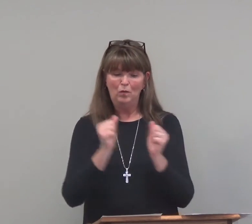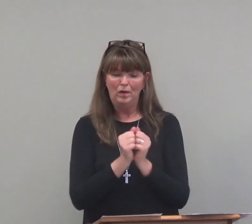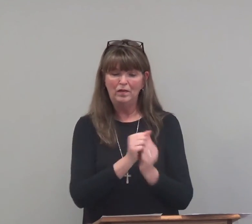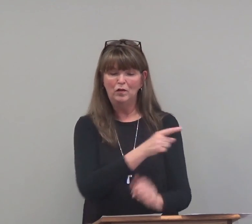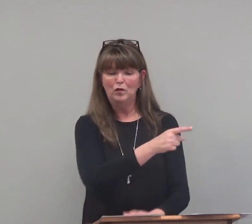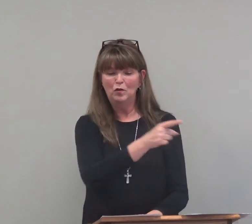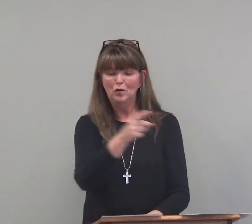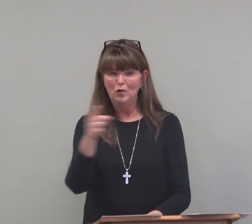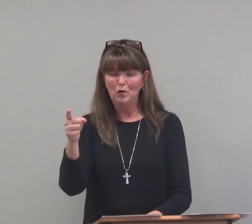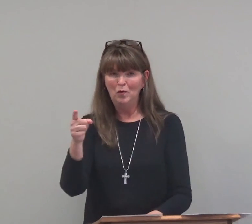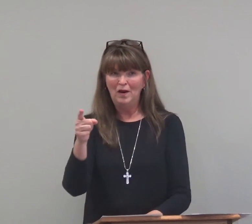I came to be with you